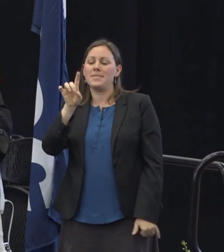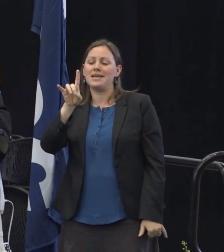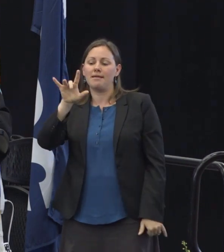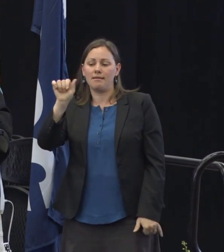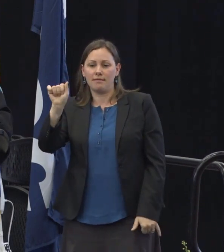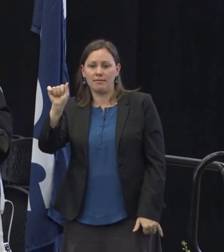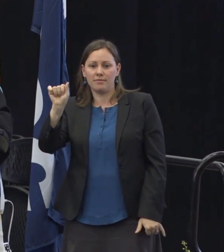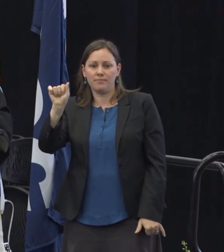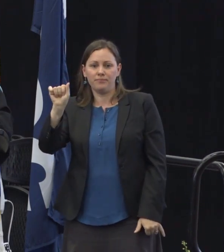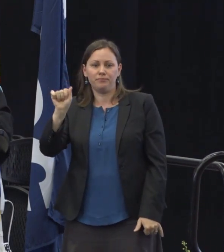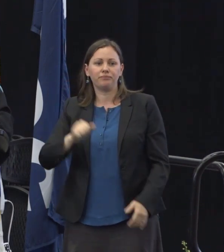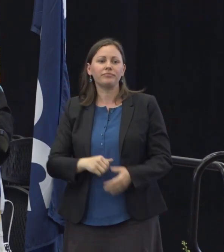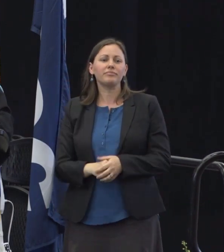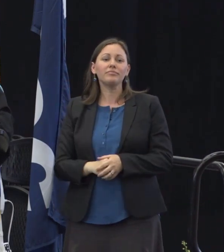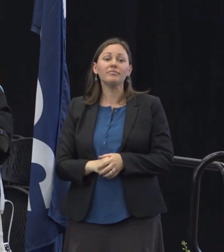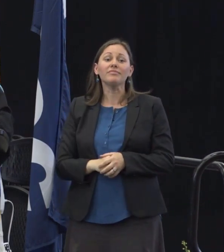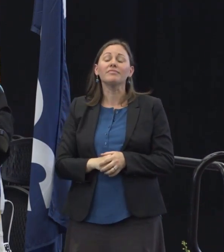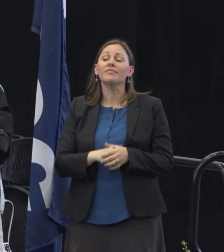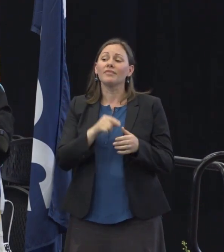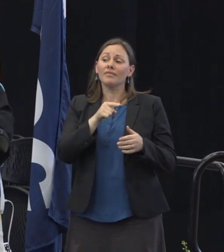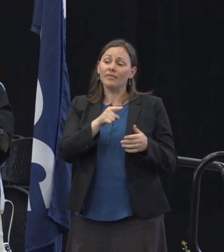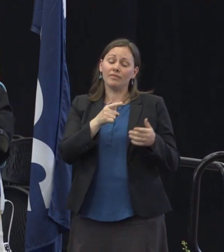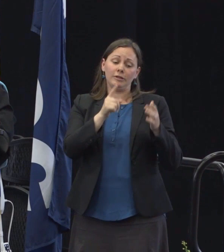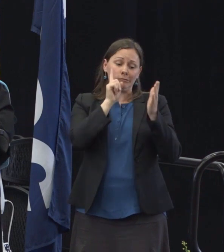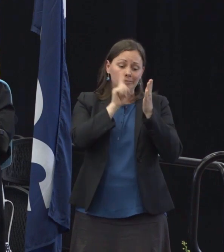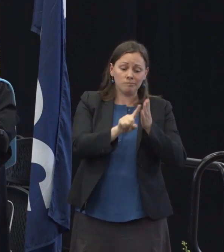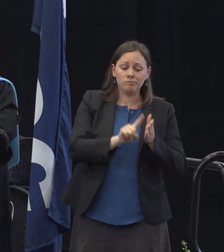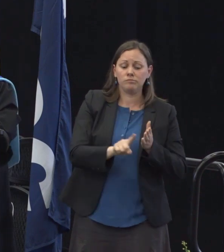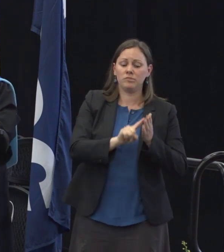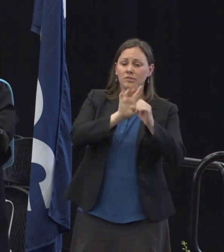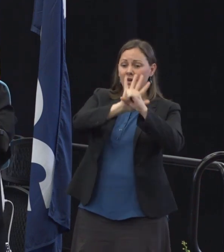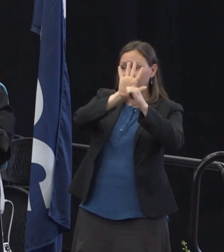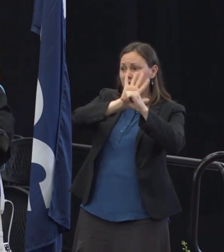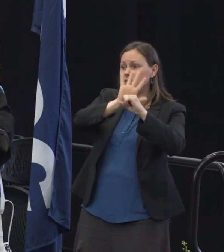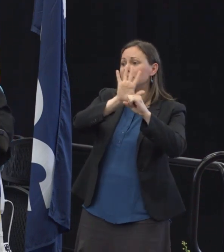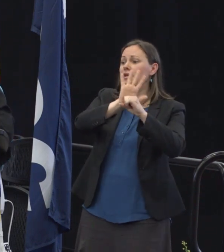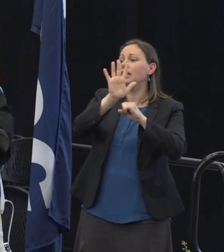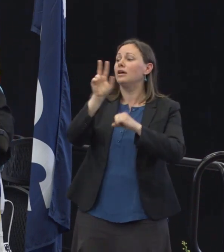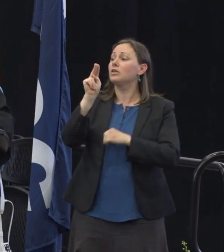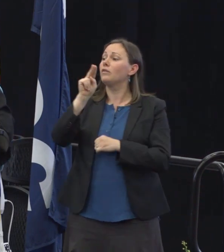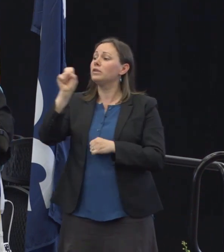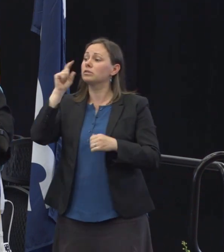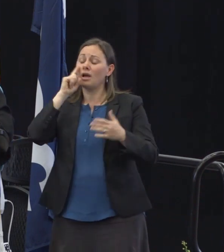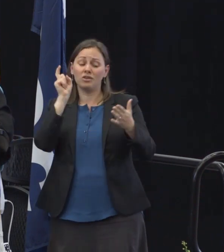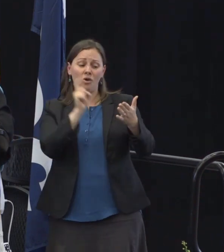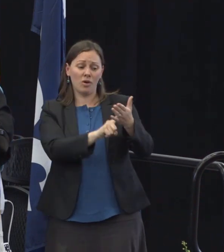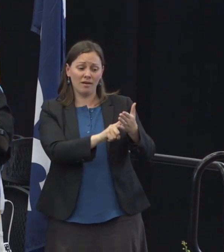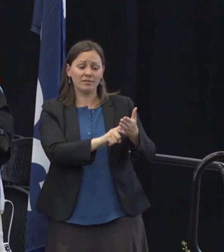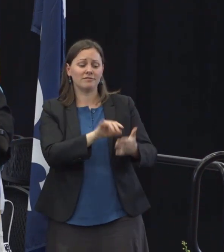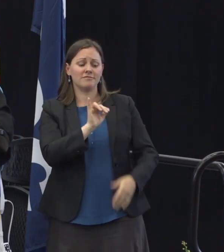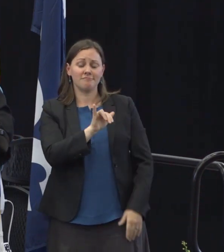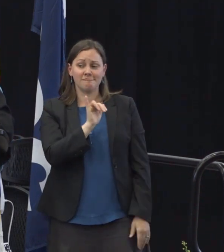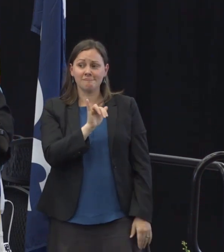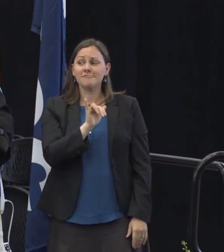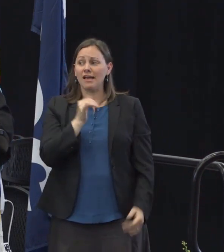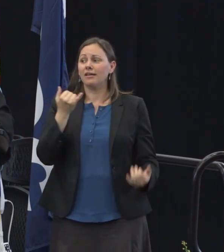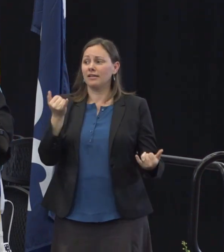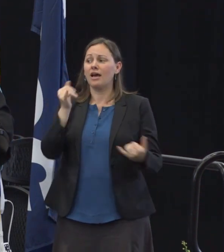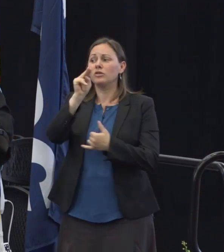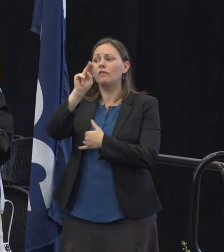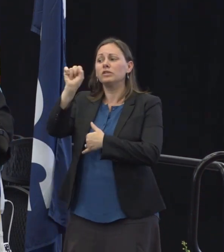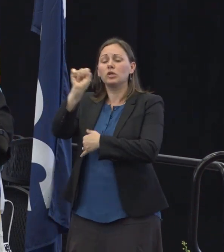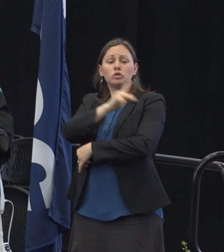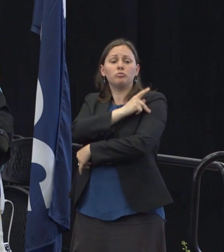And the media attention the project gathered helped promote a recommitment by the government of Nova Scotia to righting these